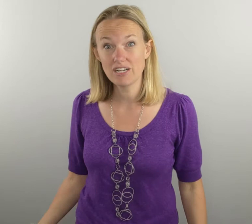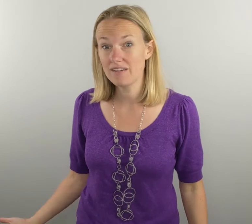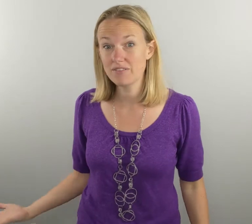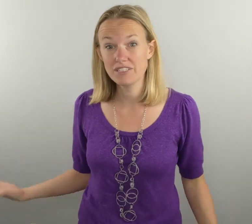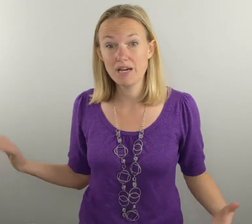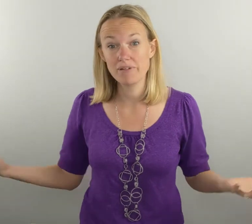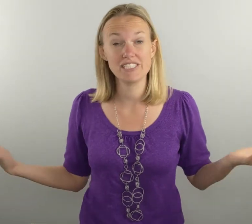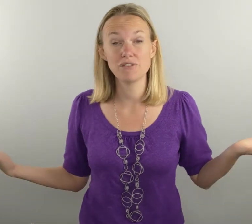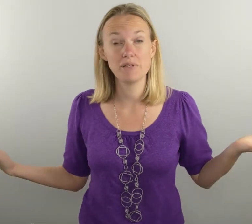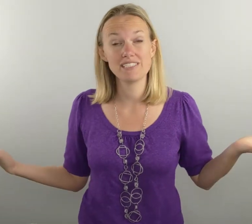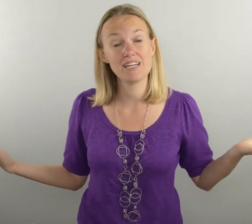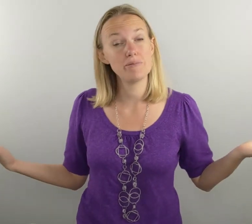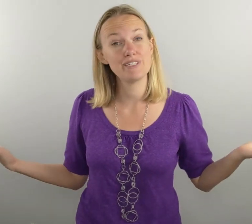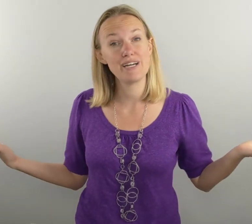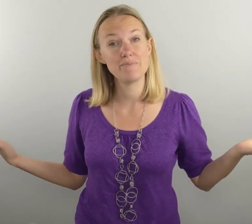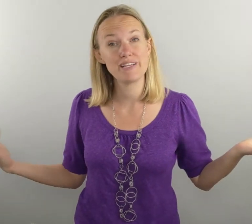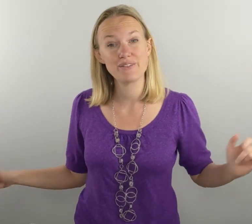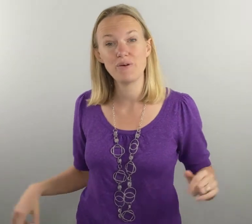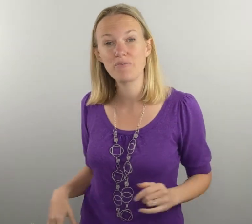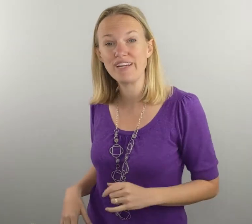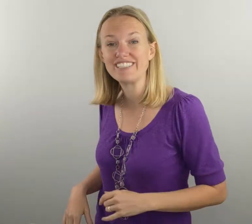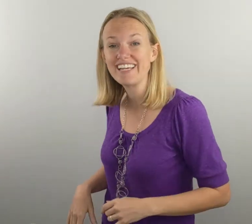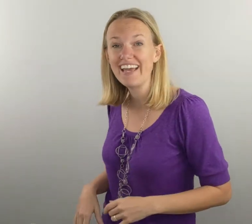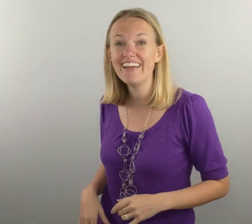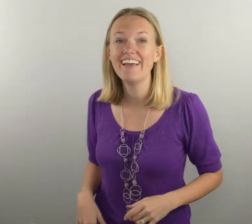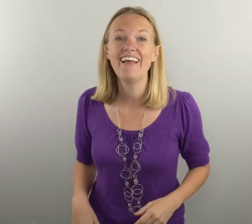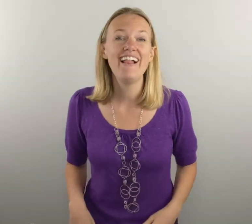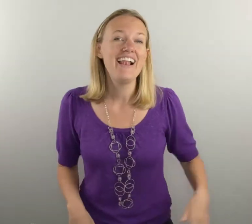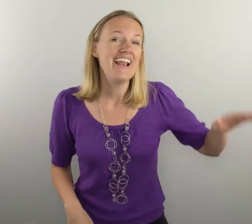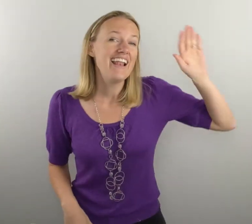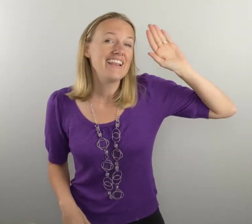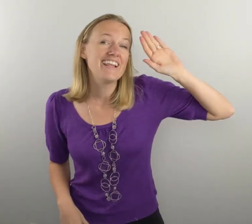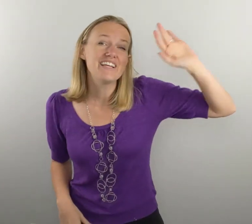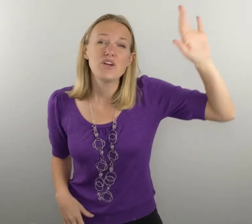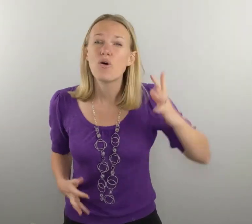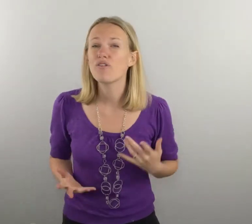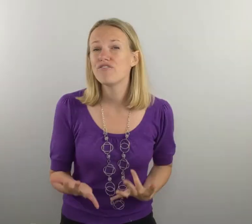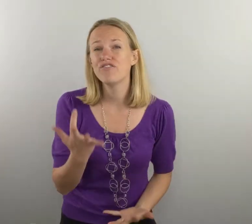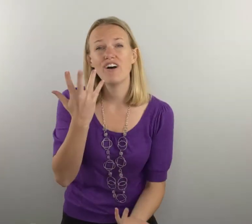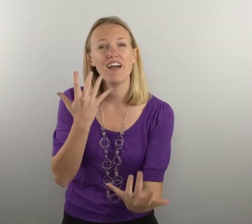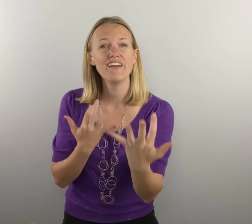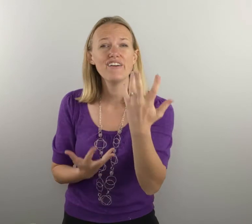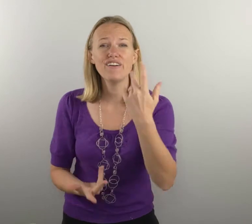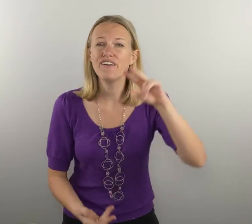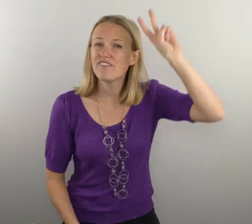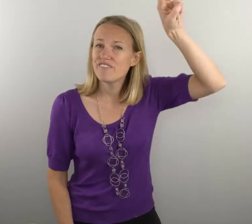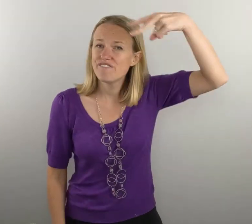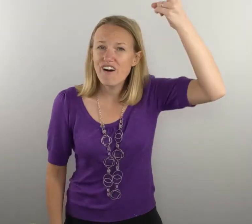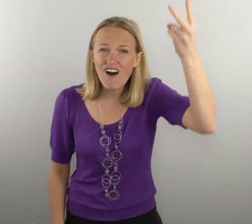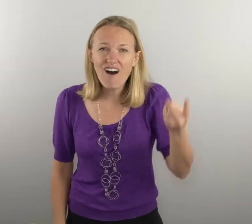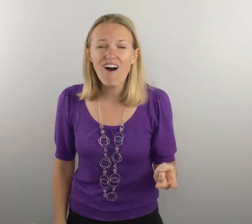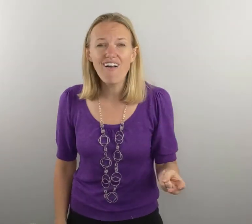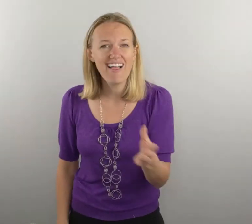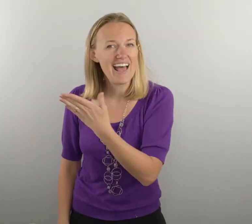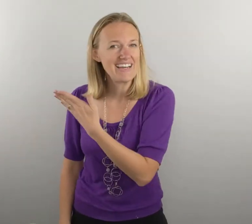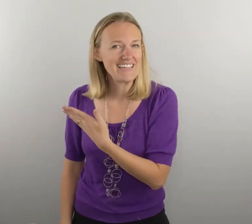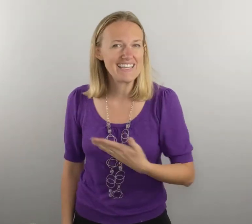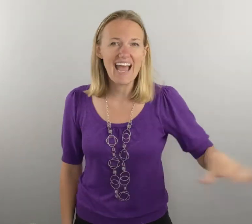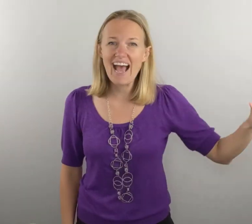that from the top. It just repeats a couple times. That's the whole bridge. Okay, let your fire fall and cast